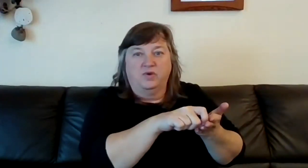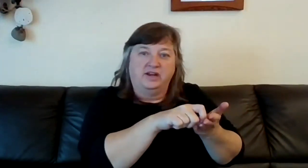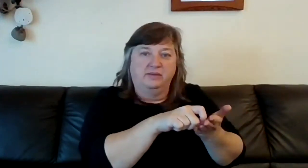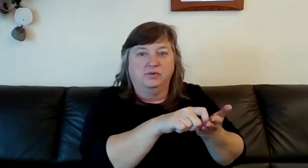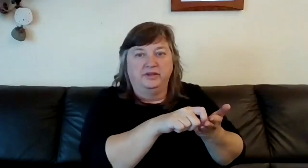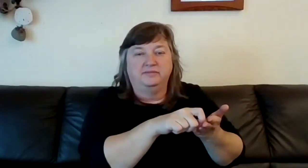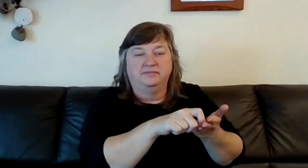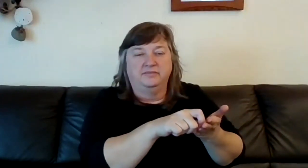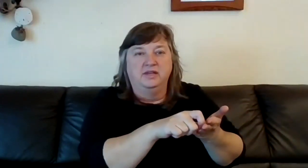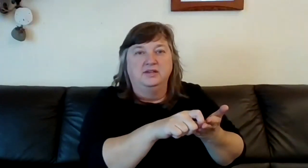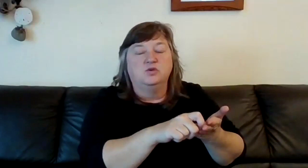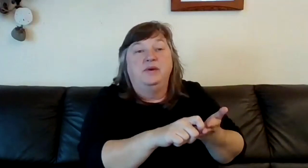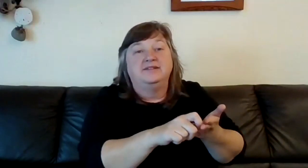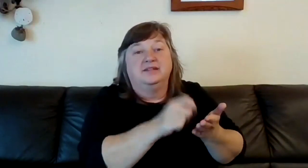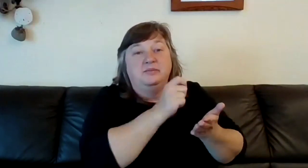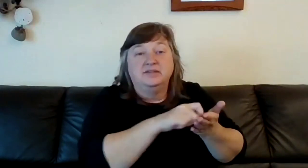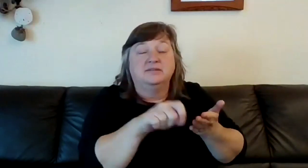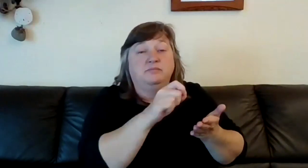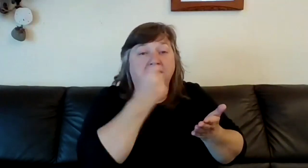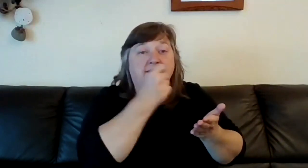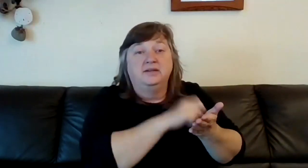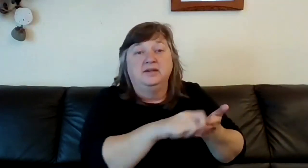writing implement. So basically, pencil and pen,